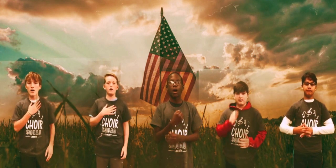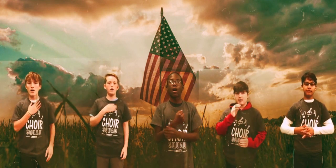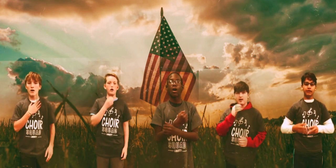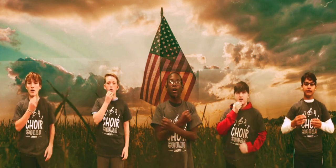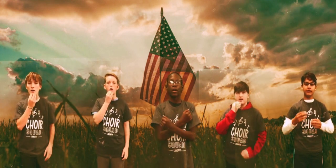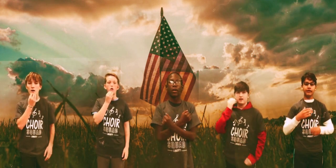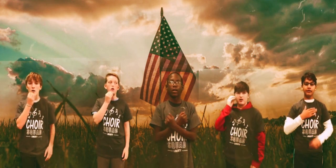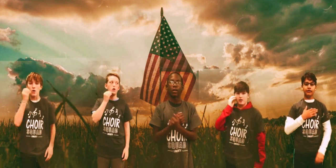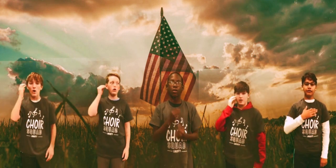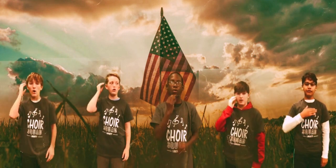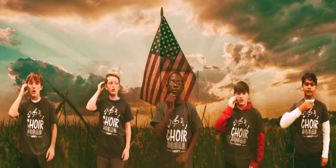my